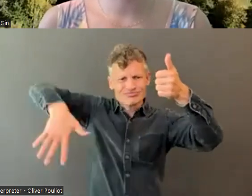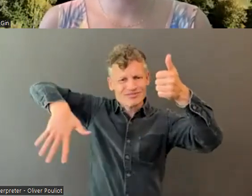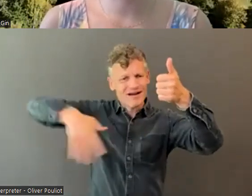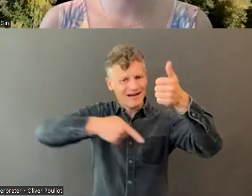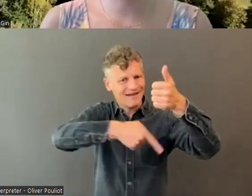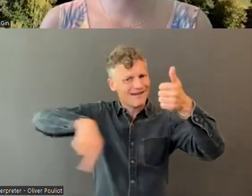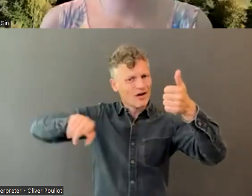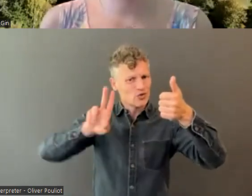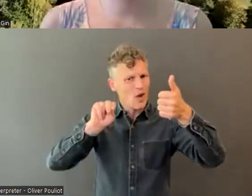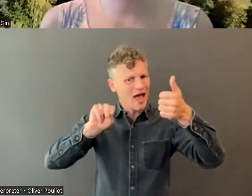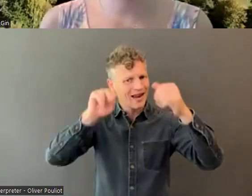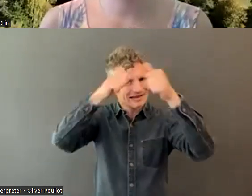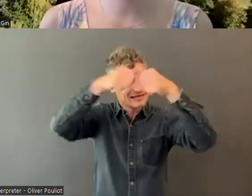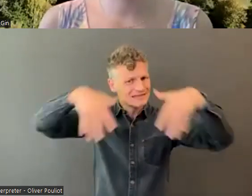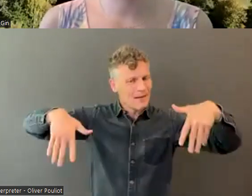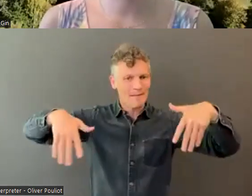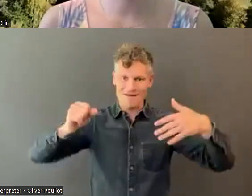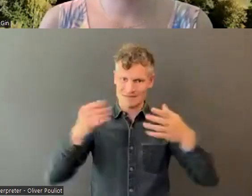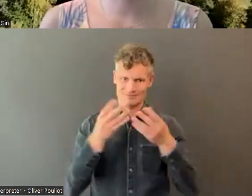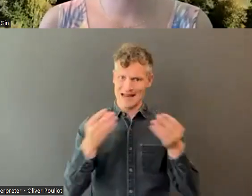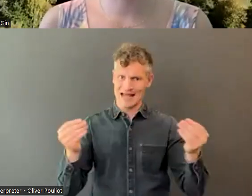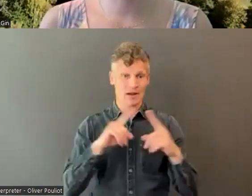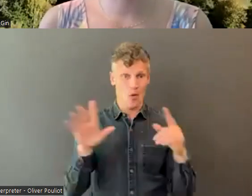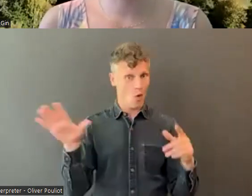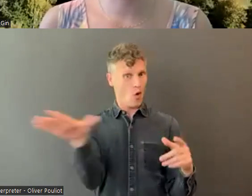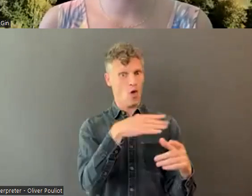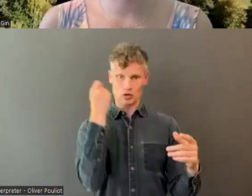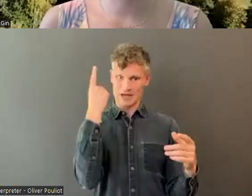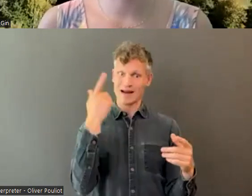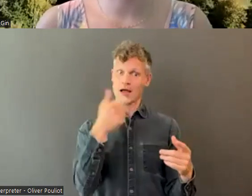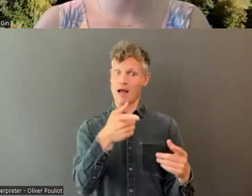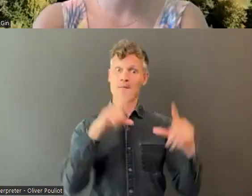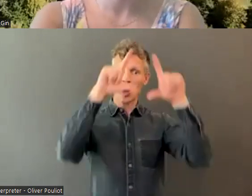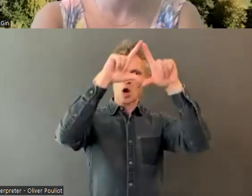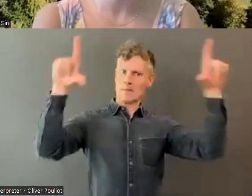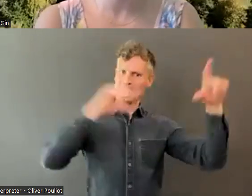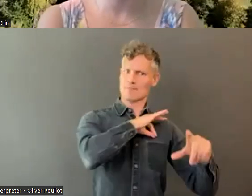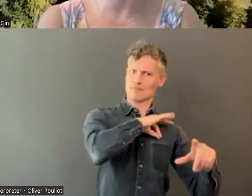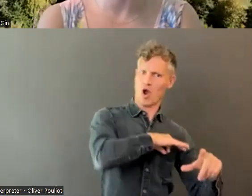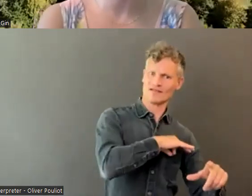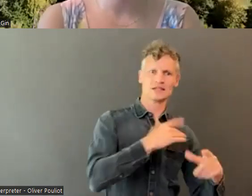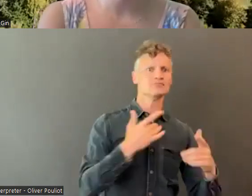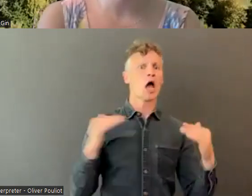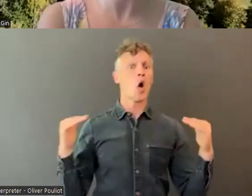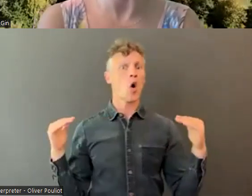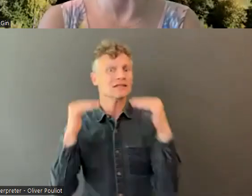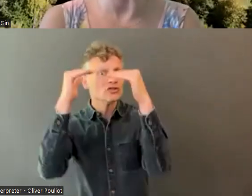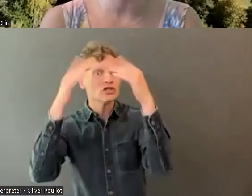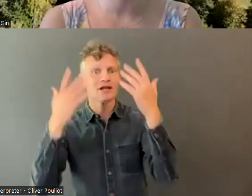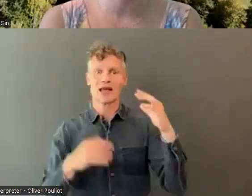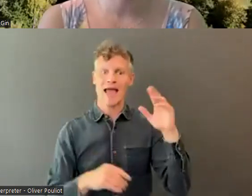So we all realize, independent of whether you are not profit, for profit, public sector, private sector, procurement